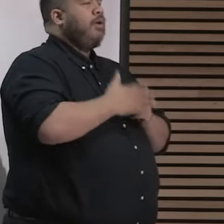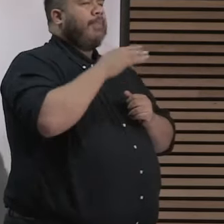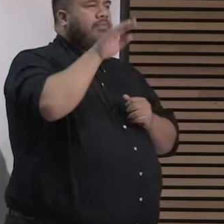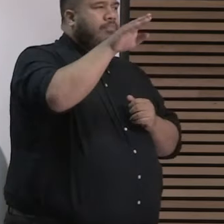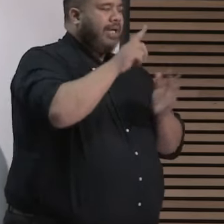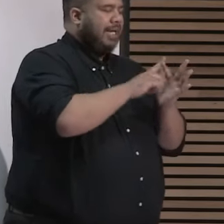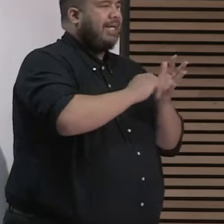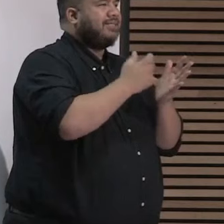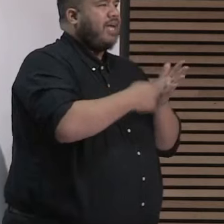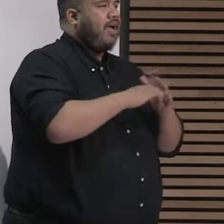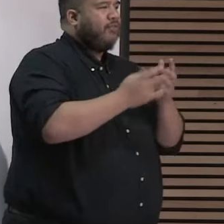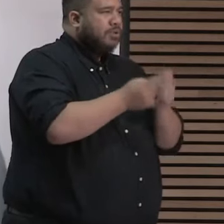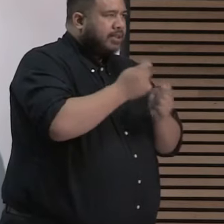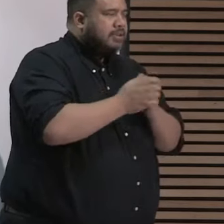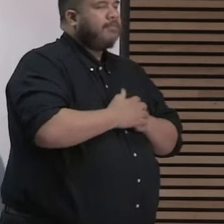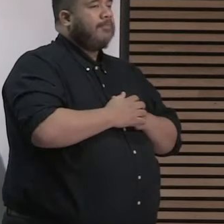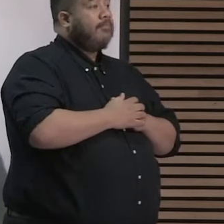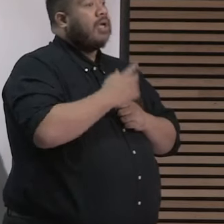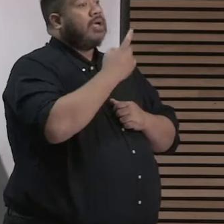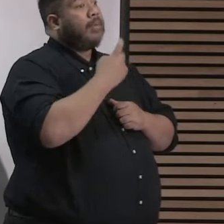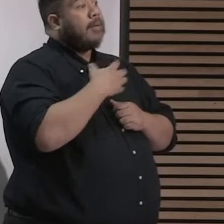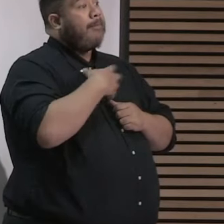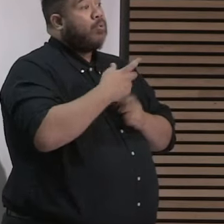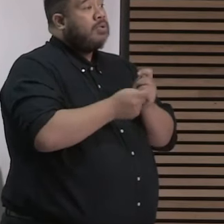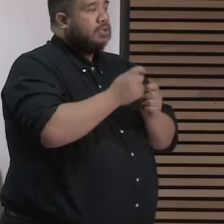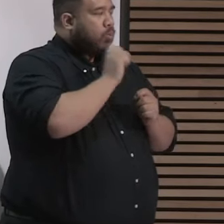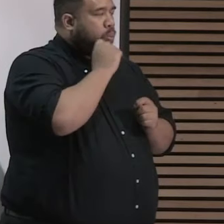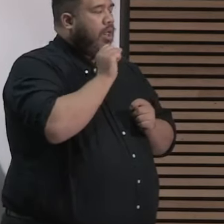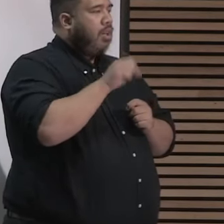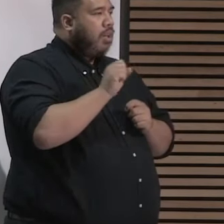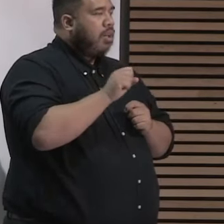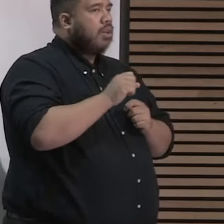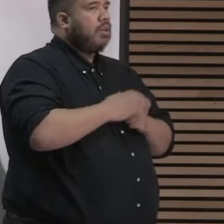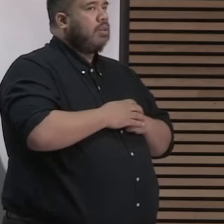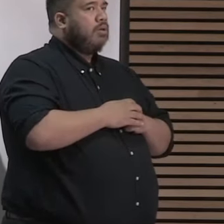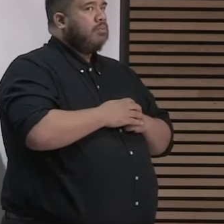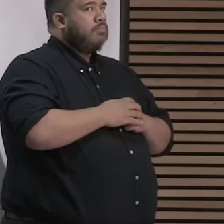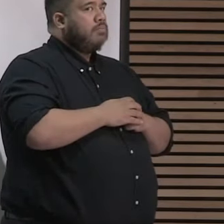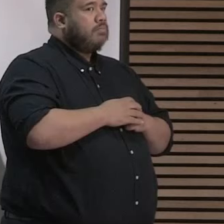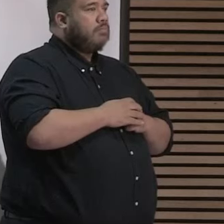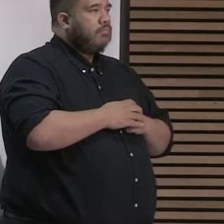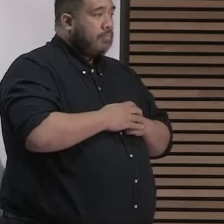actions, and further testing of all returnees and other cases and